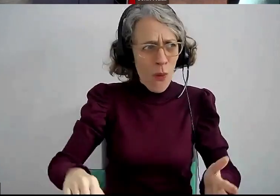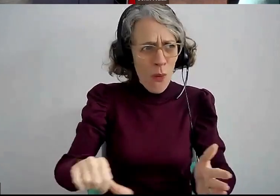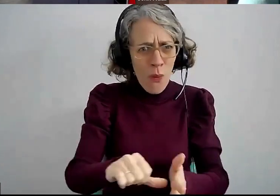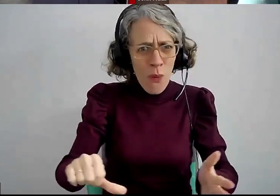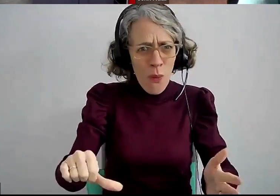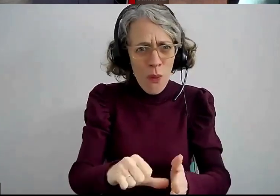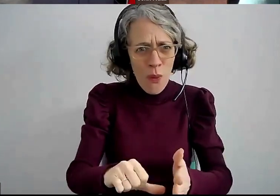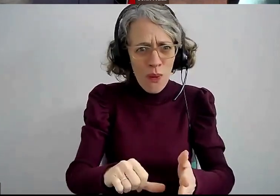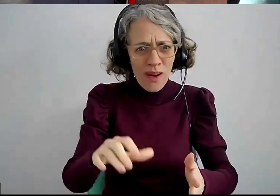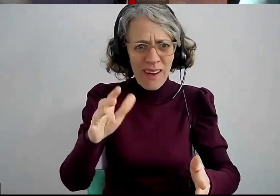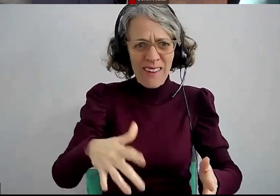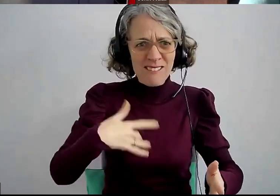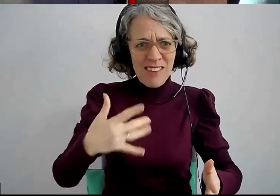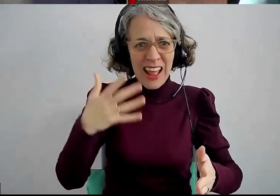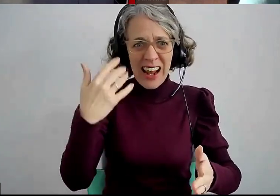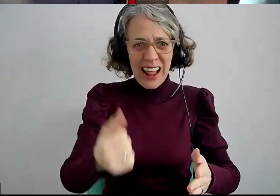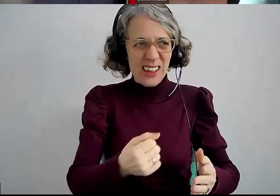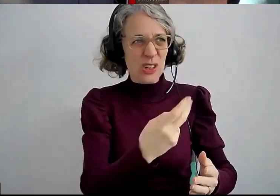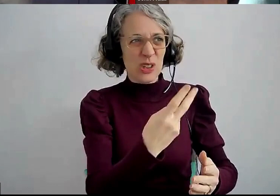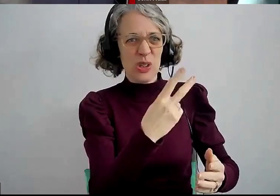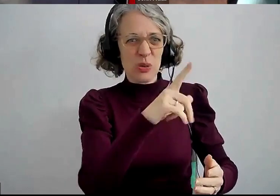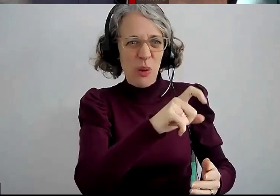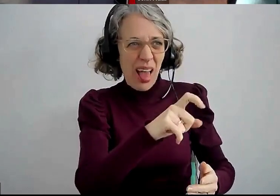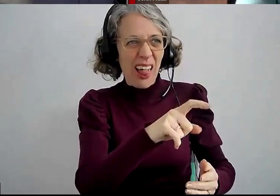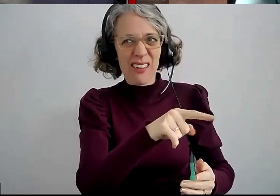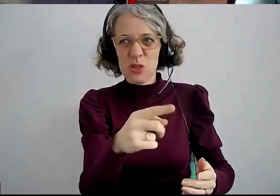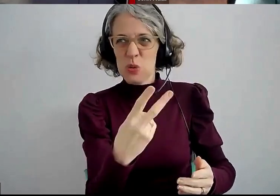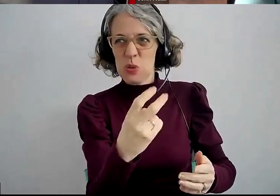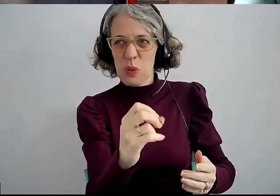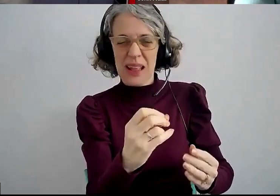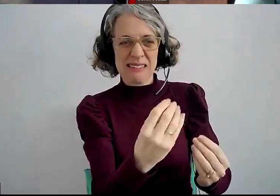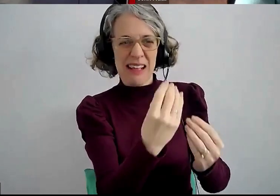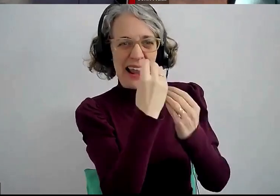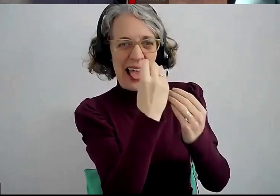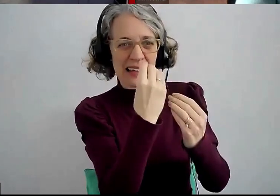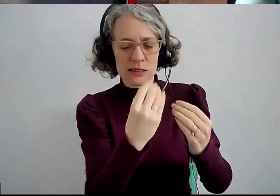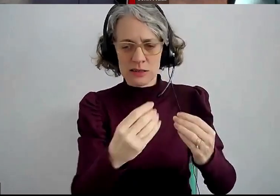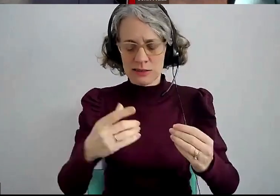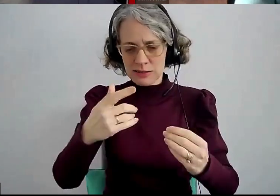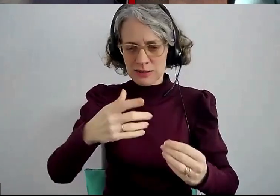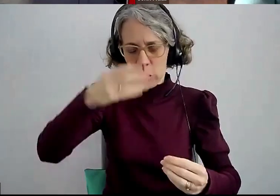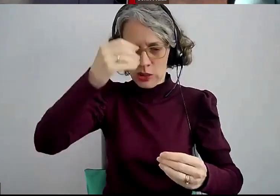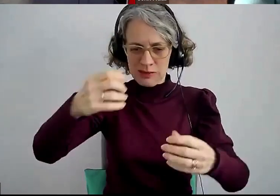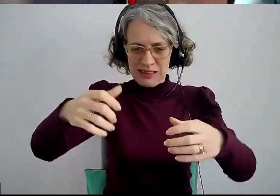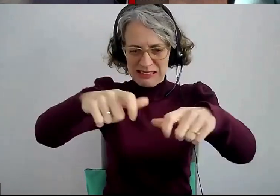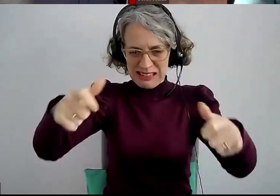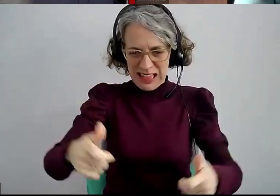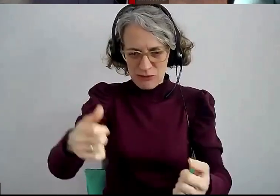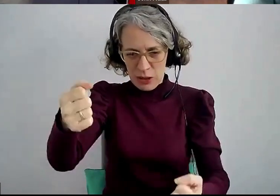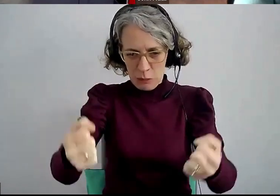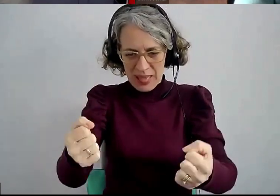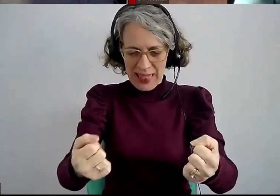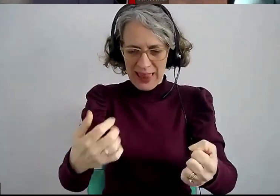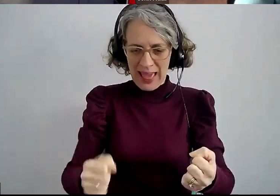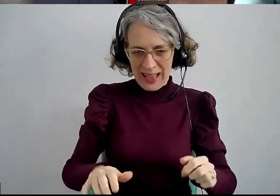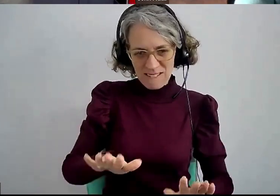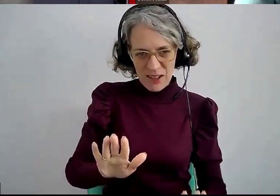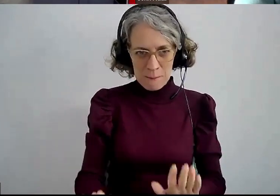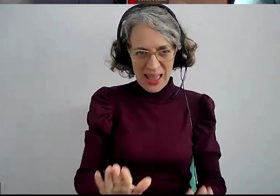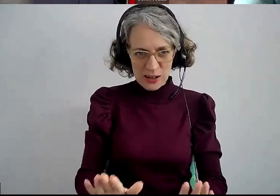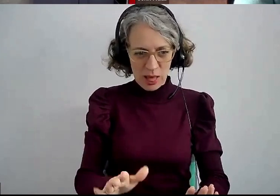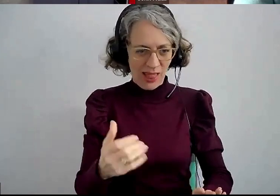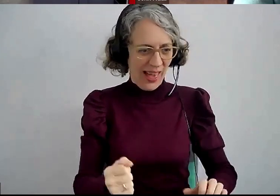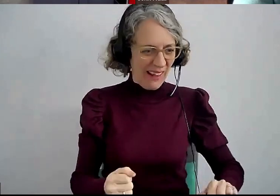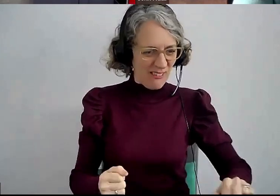12, 20 lessons to learn that you've got a steering wheel, you've got the pedals, and you've got the gear